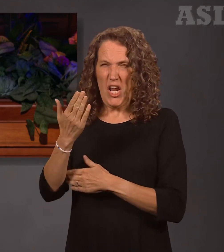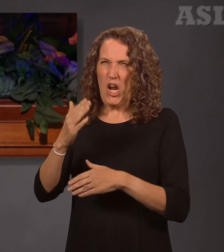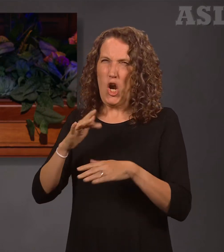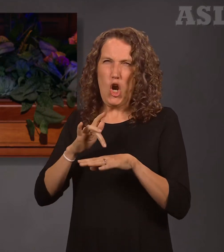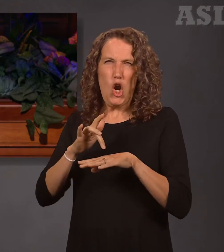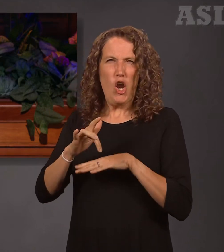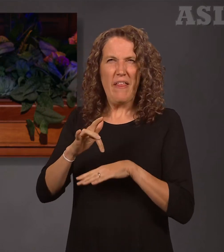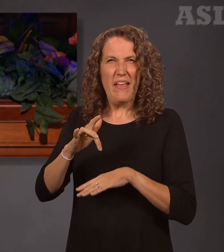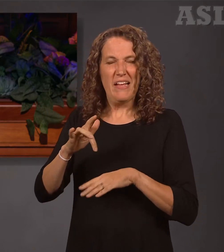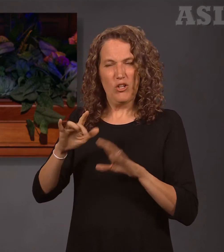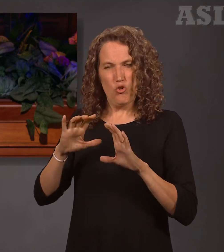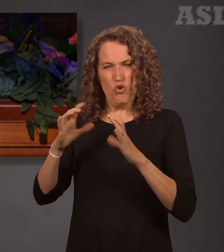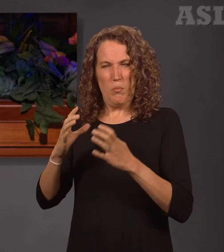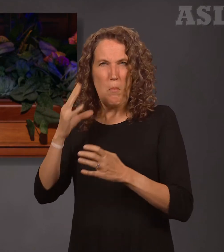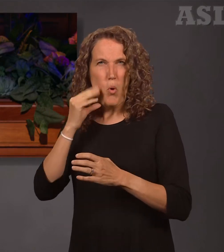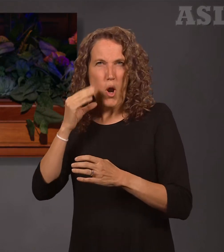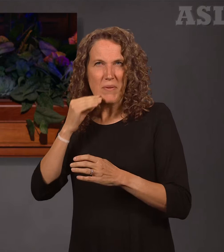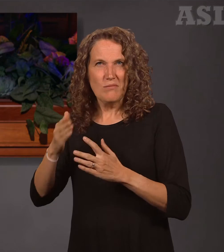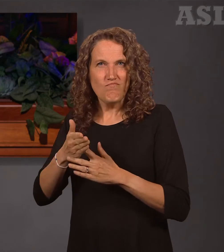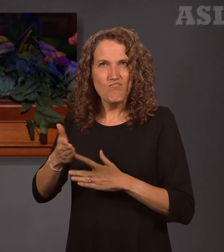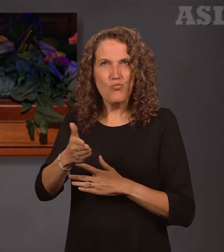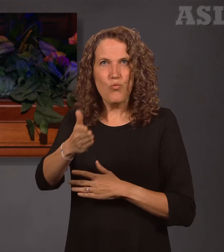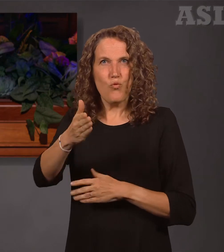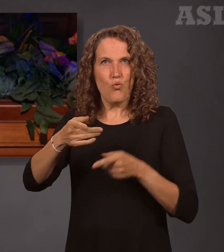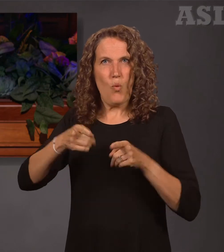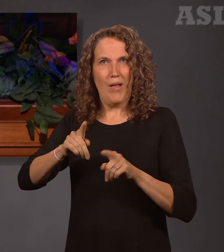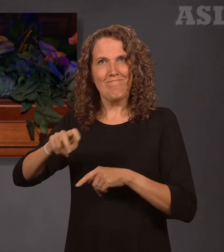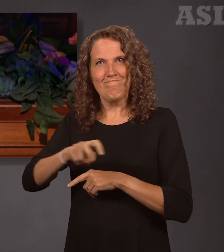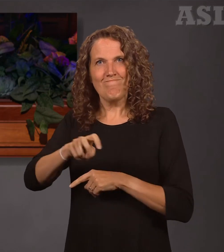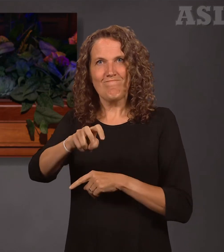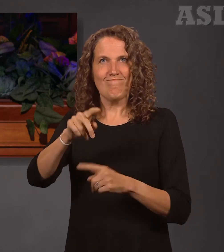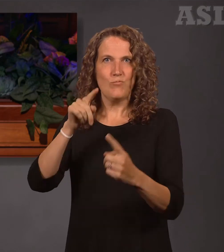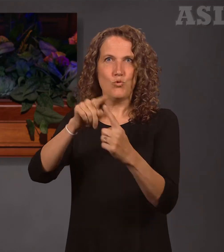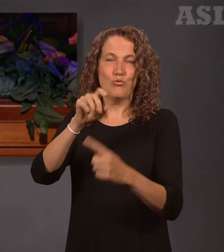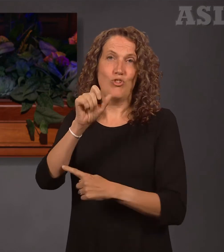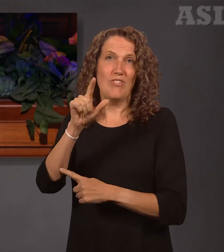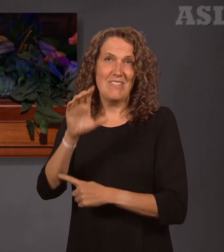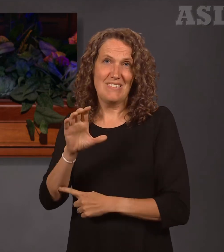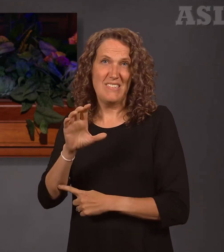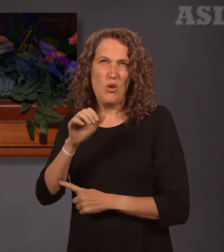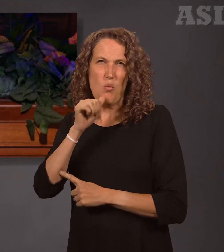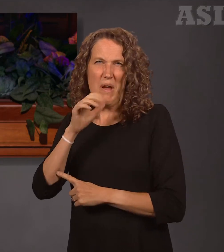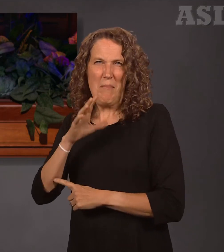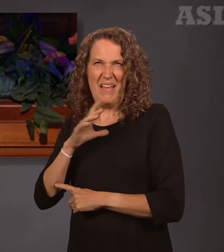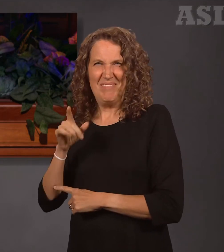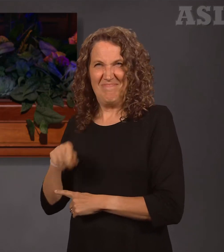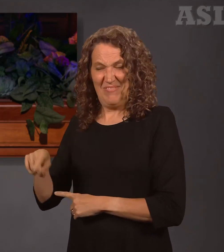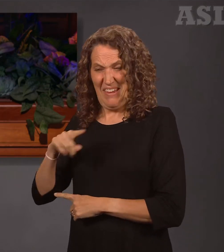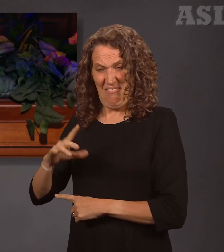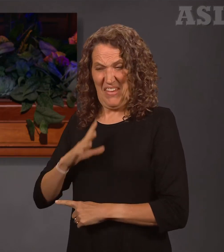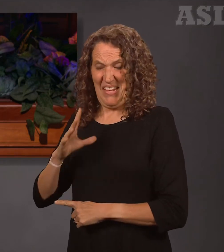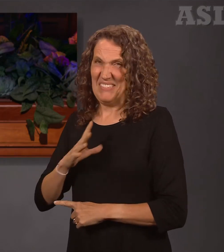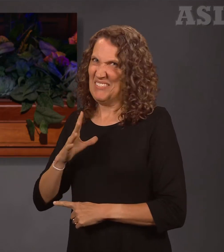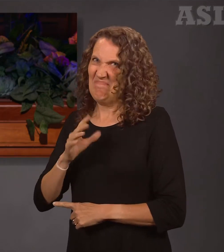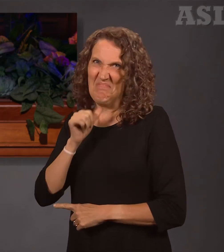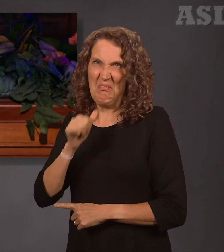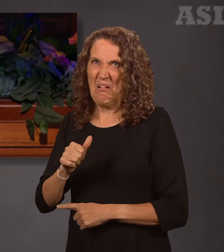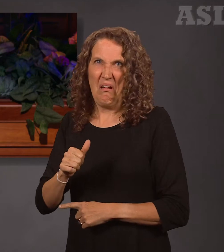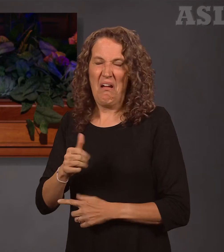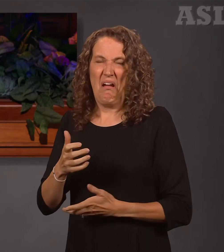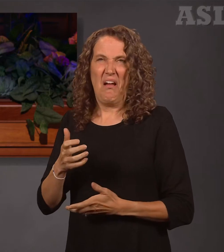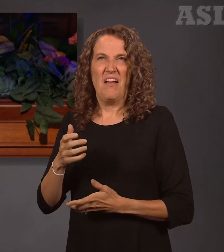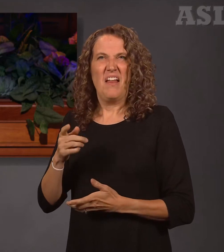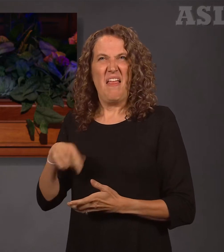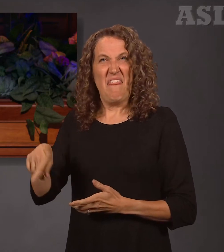company of Mormons passed through on their journey to Salt Lake women not very delicate to be sure